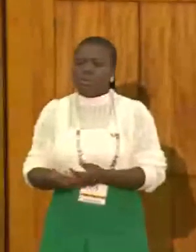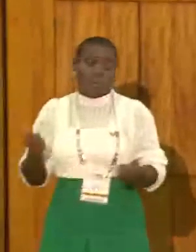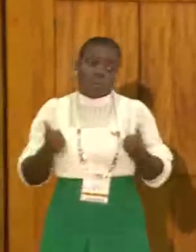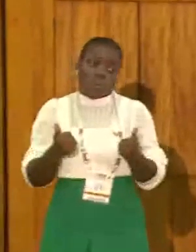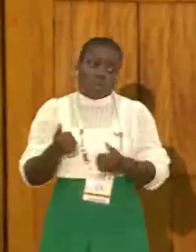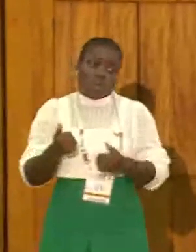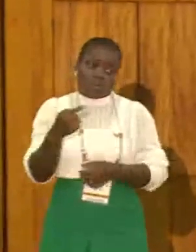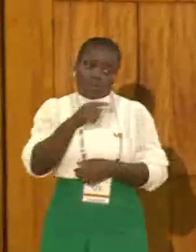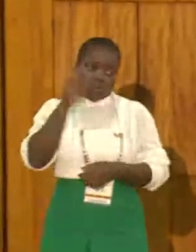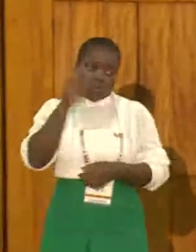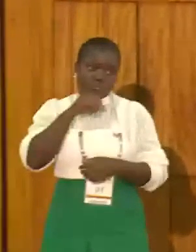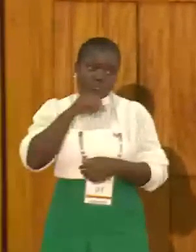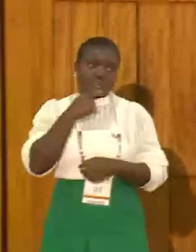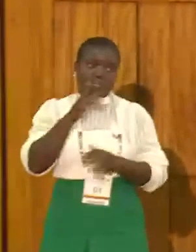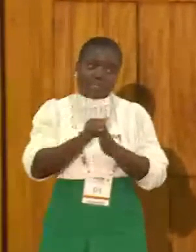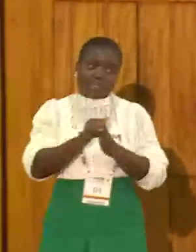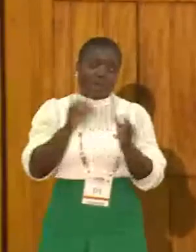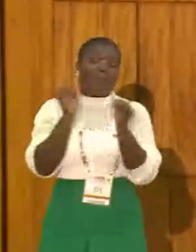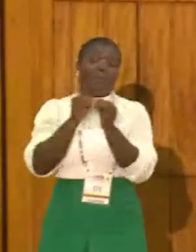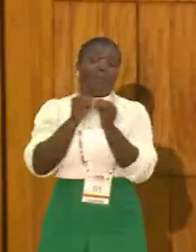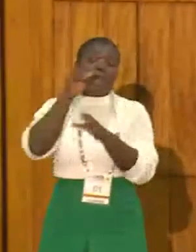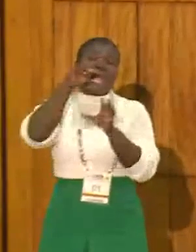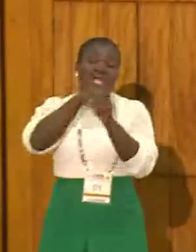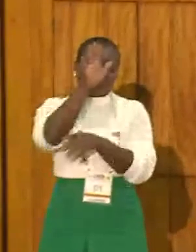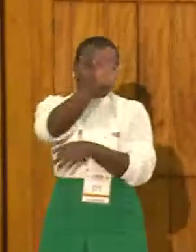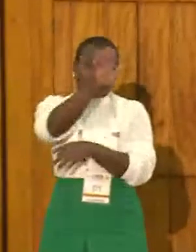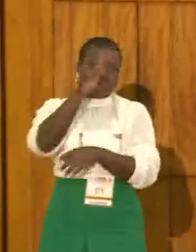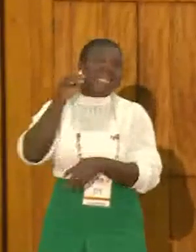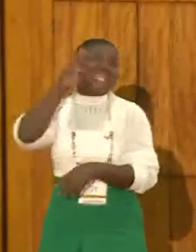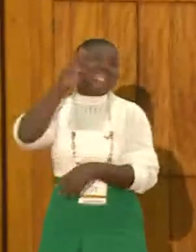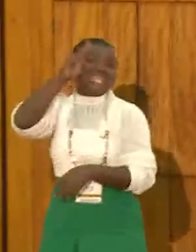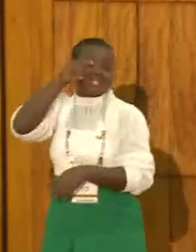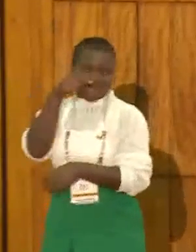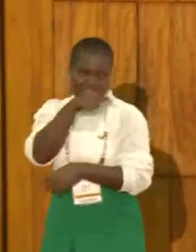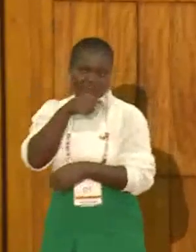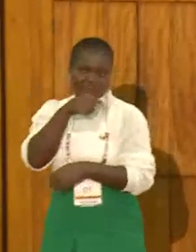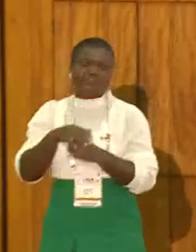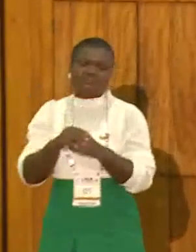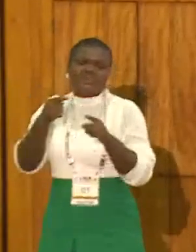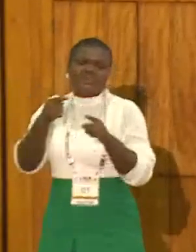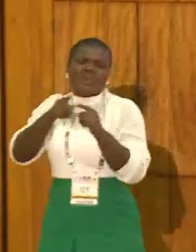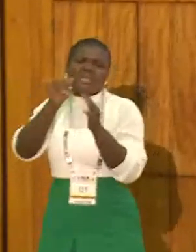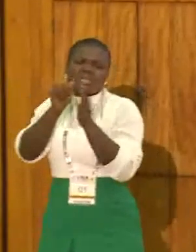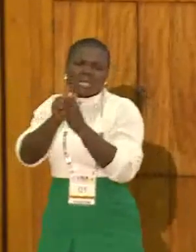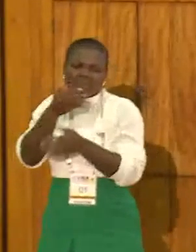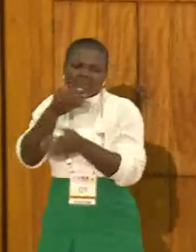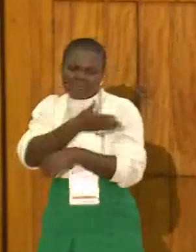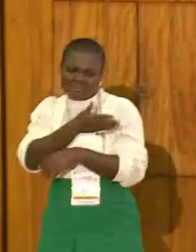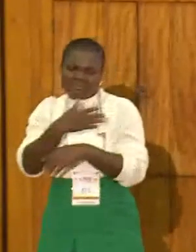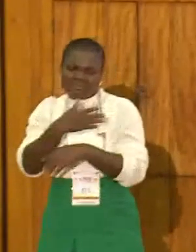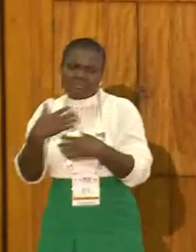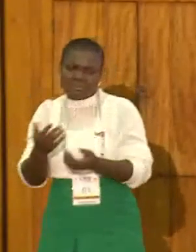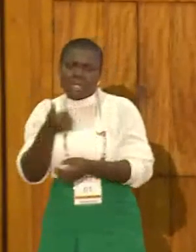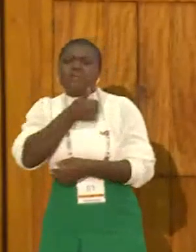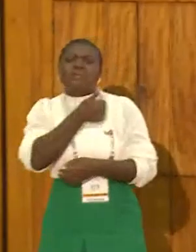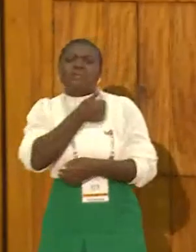so much in Lagos, Nigeria, or Nigeria as a whole. But that was just being added to our own